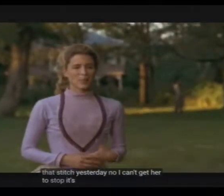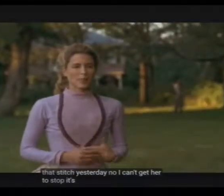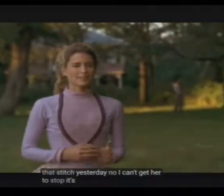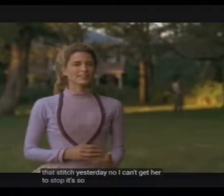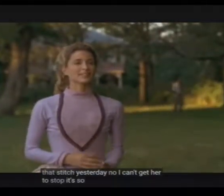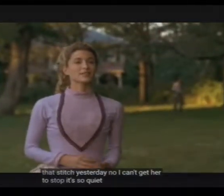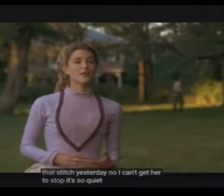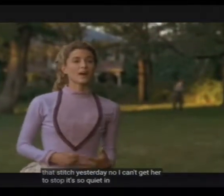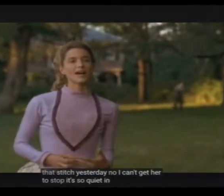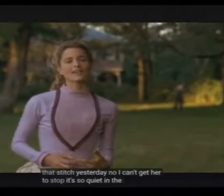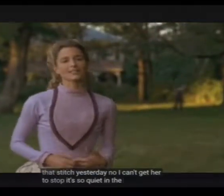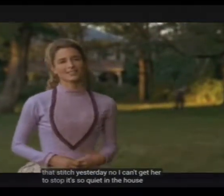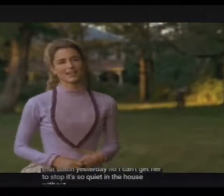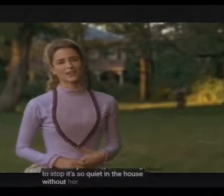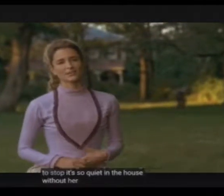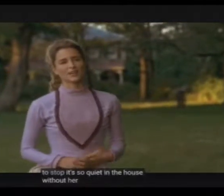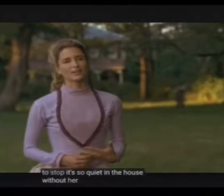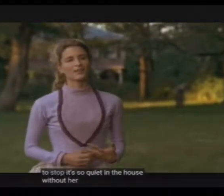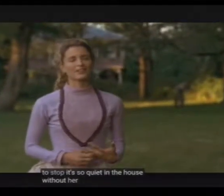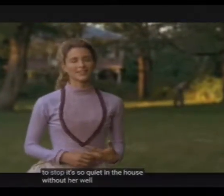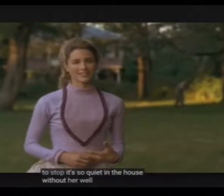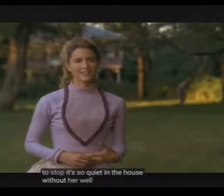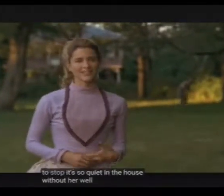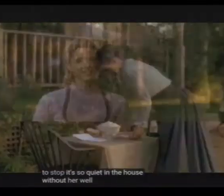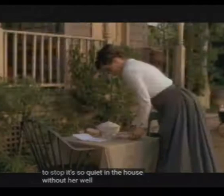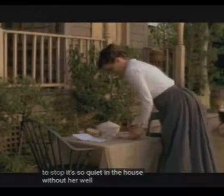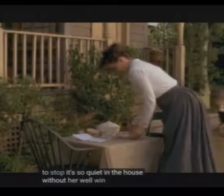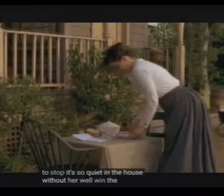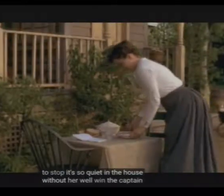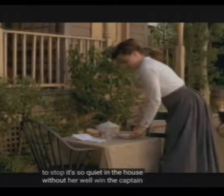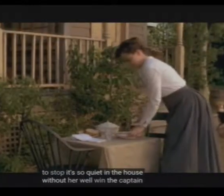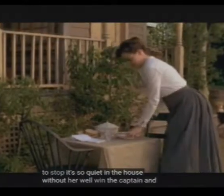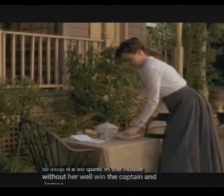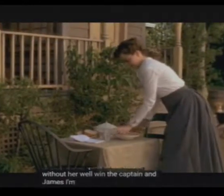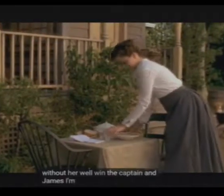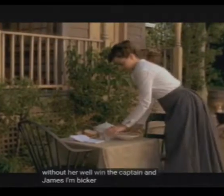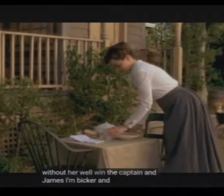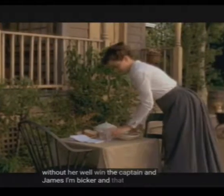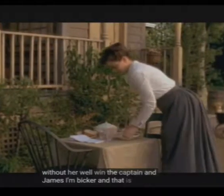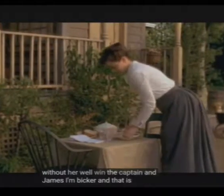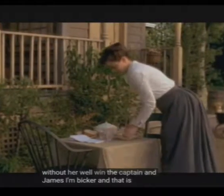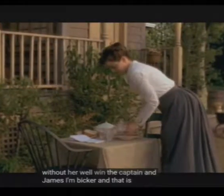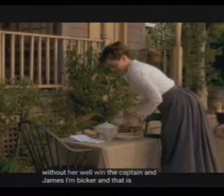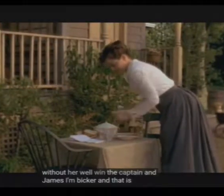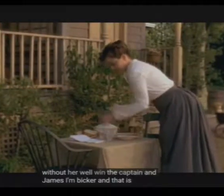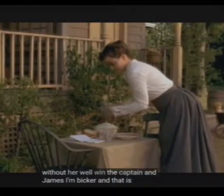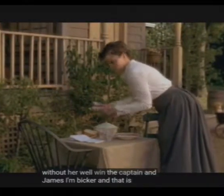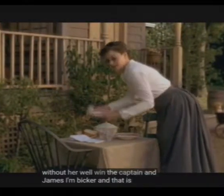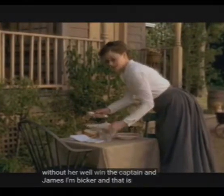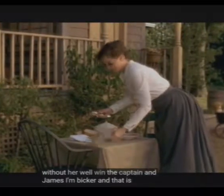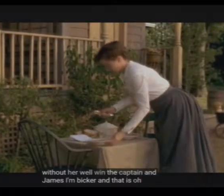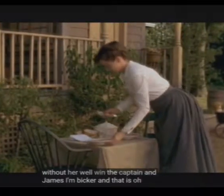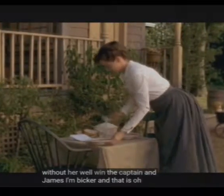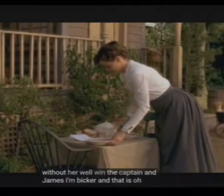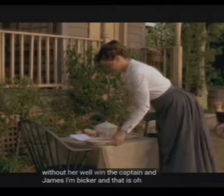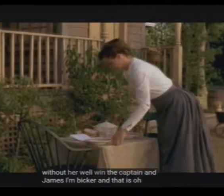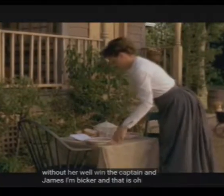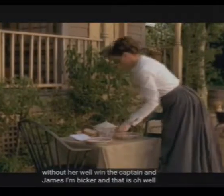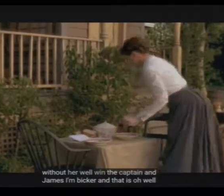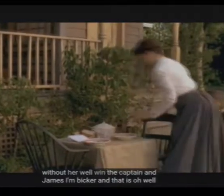It's so quiet in the house without her. Well, when the captain and James aren't bickering, that is. I noticed they don't get along.